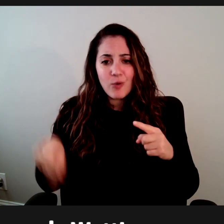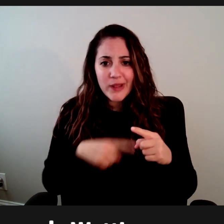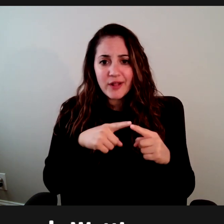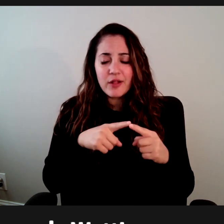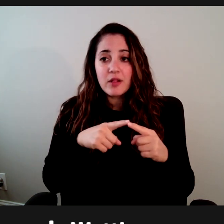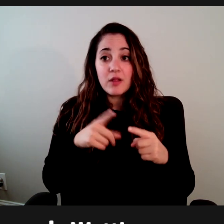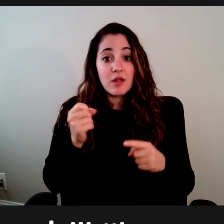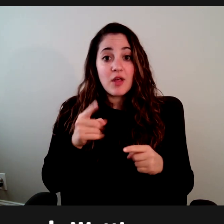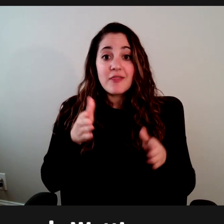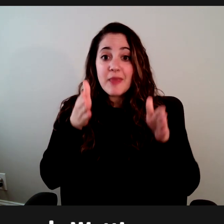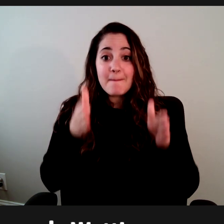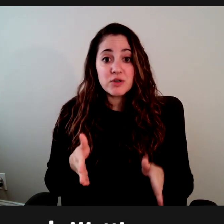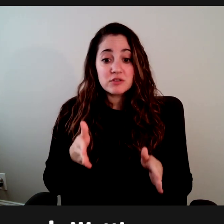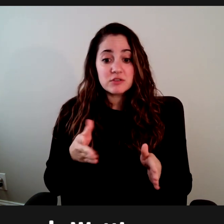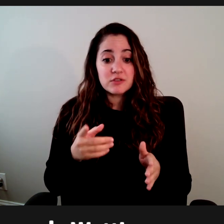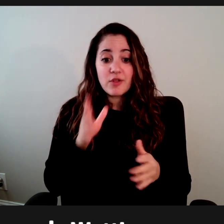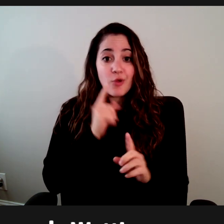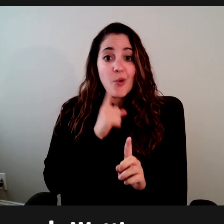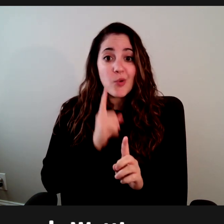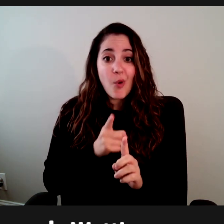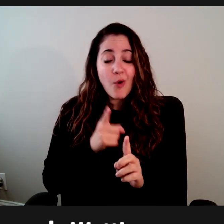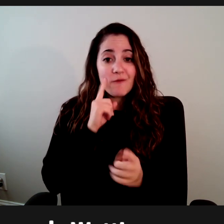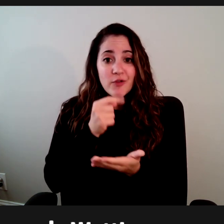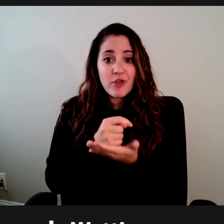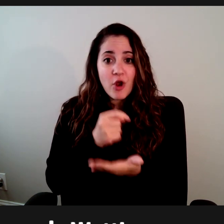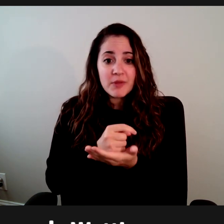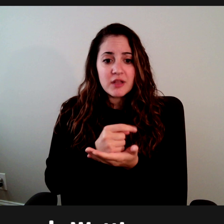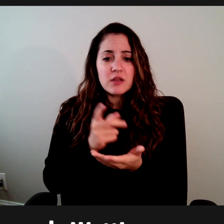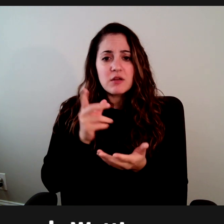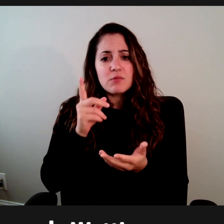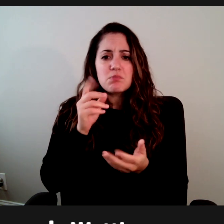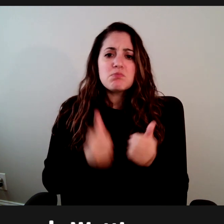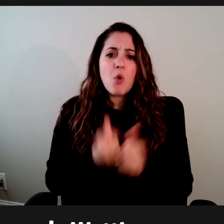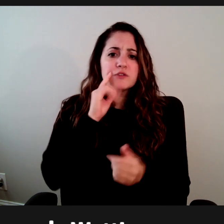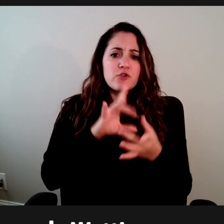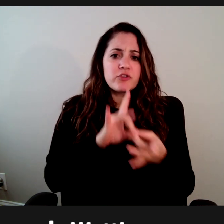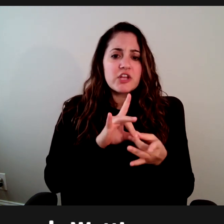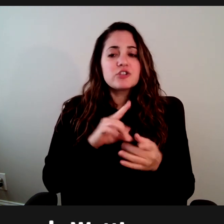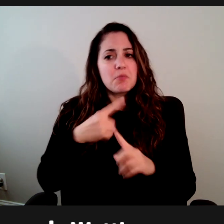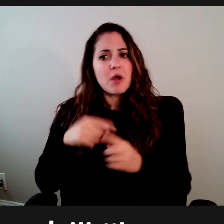And even though initially they had come really for their relationship and some